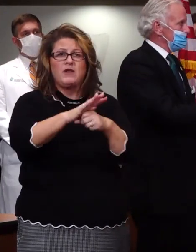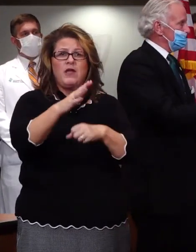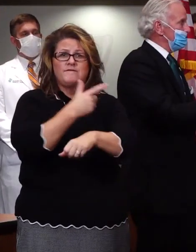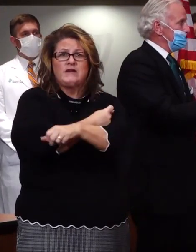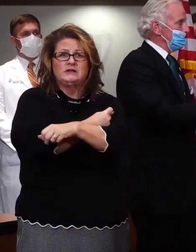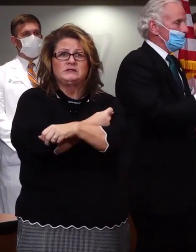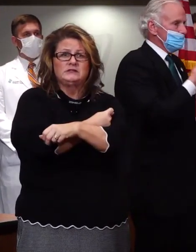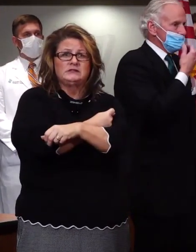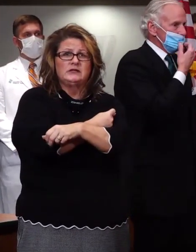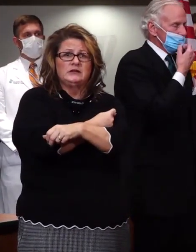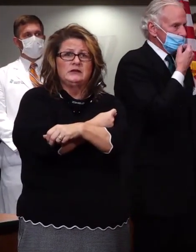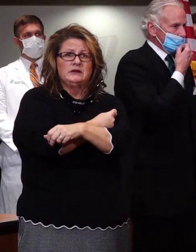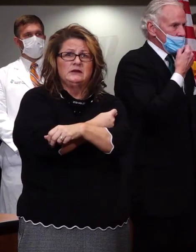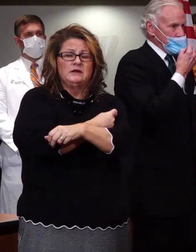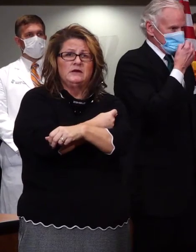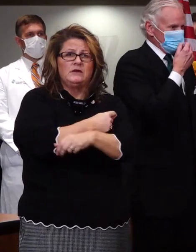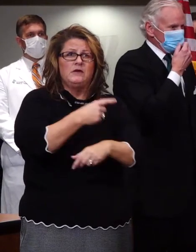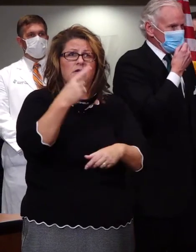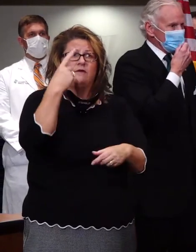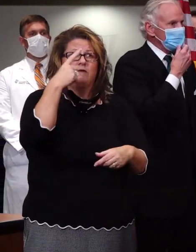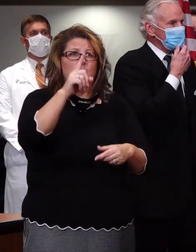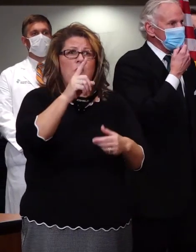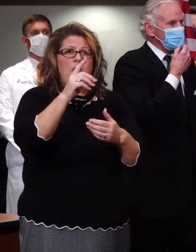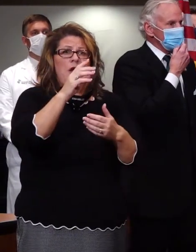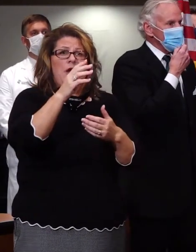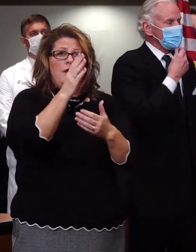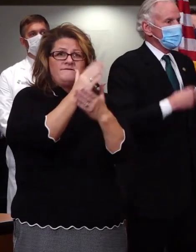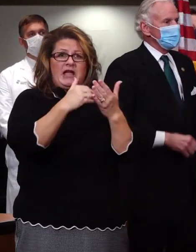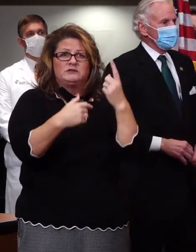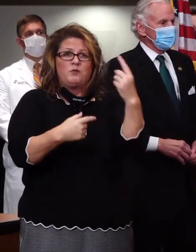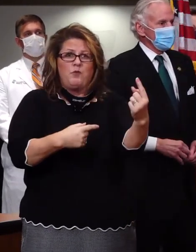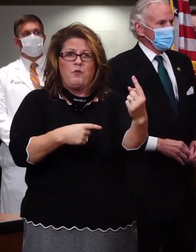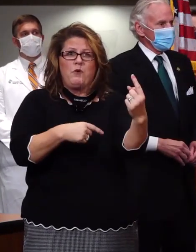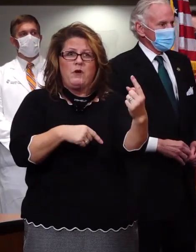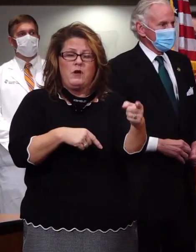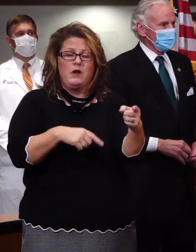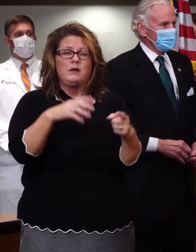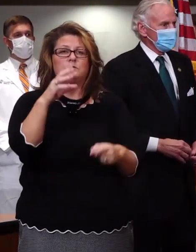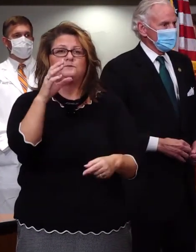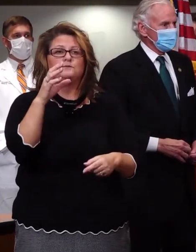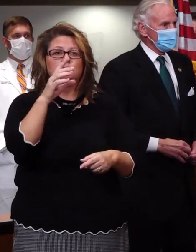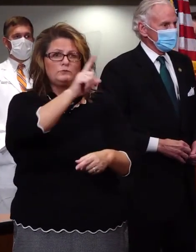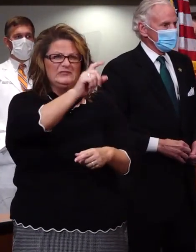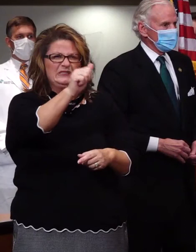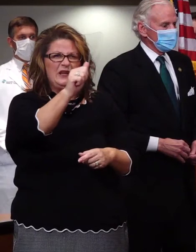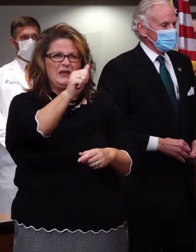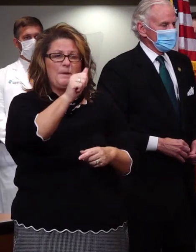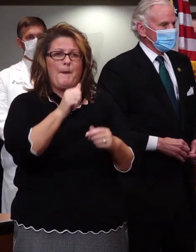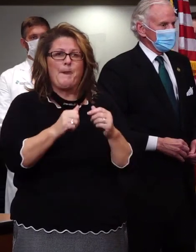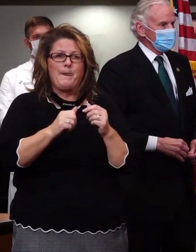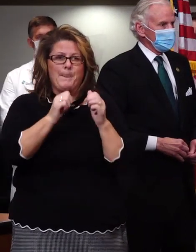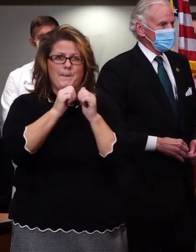for everyone in phase who's eligible in phase 1A. How do you break out who within phase 1A gets those first